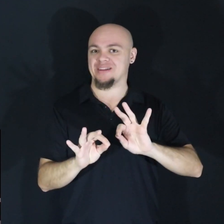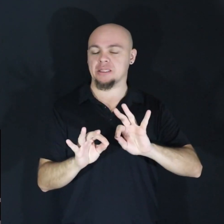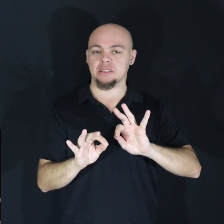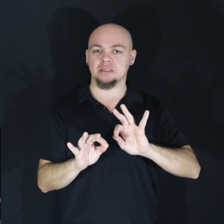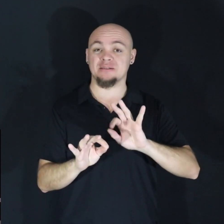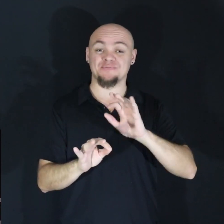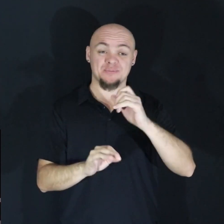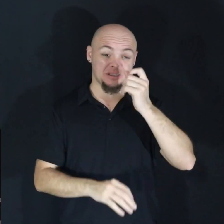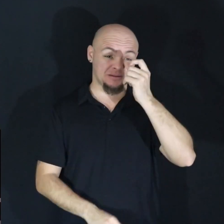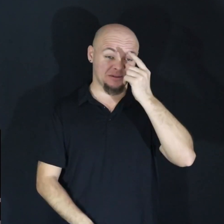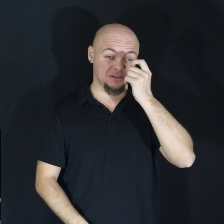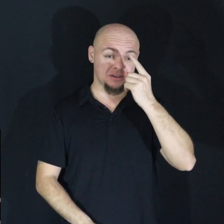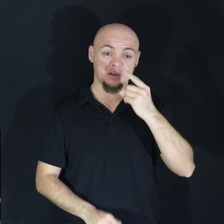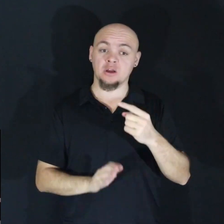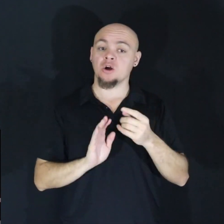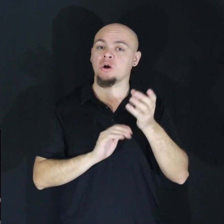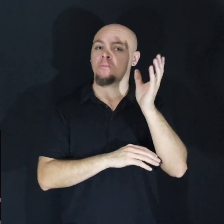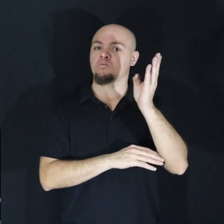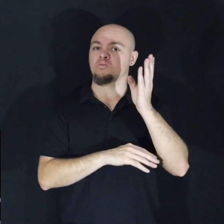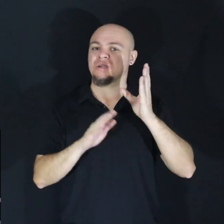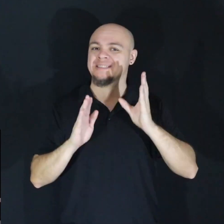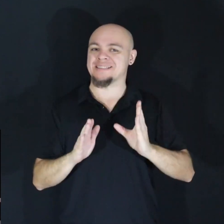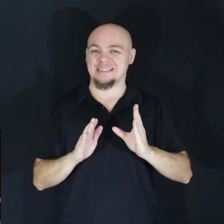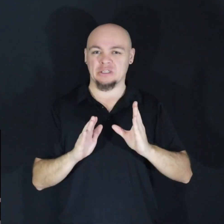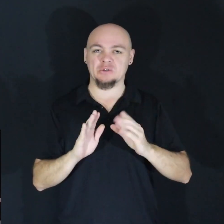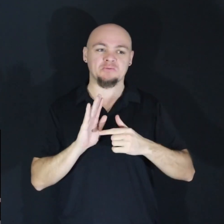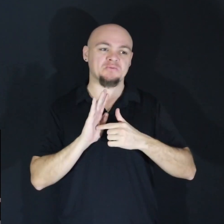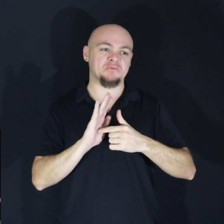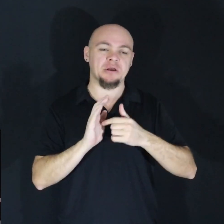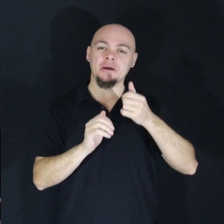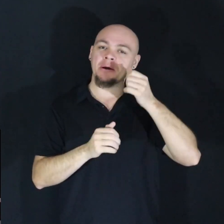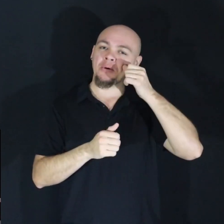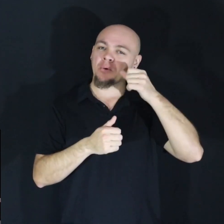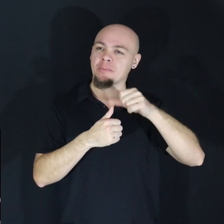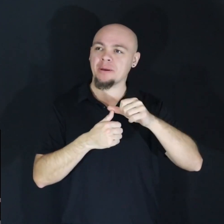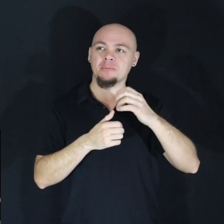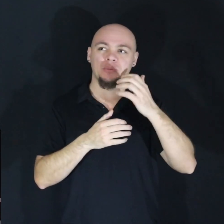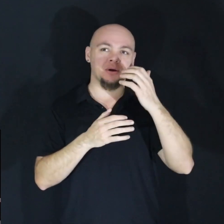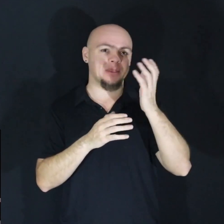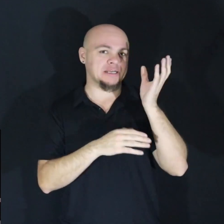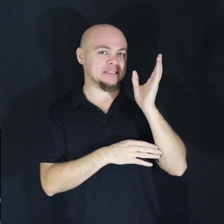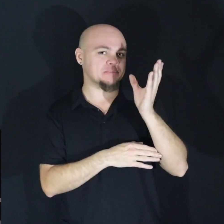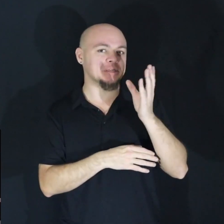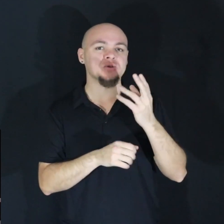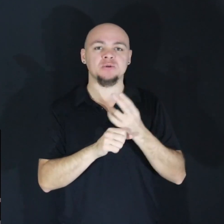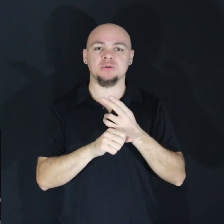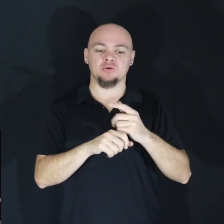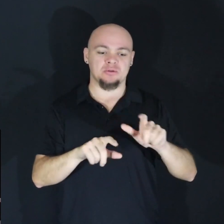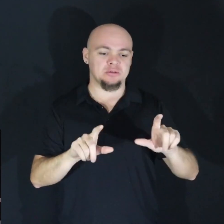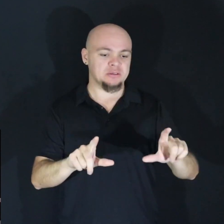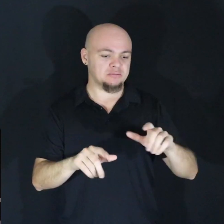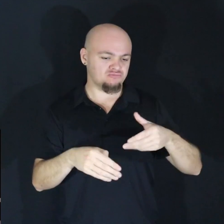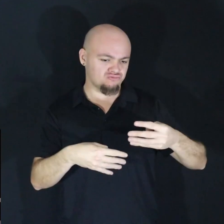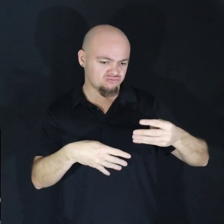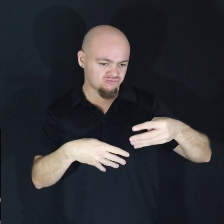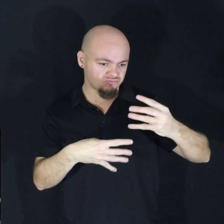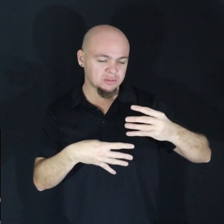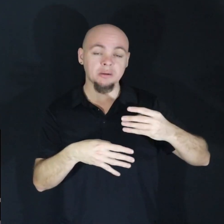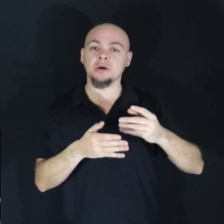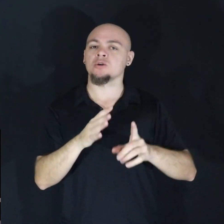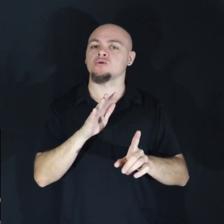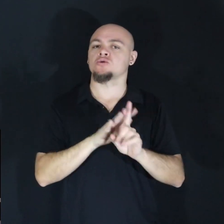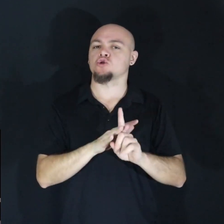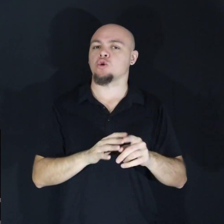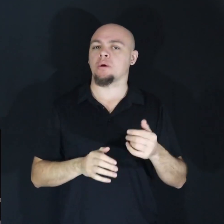You see, a presenter would memorize their speech or their keynote, or they'd use a teleprompter. But for me, how I always show up for myself